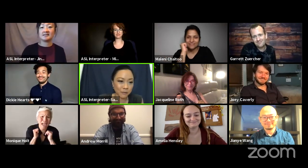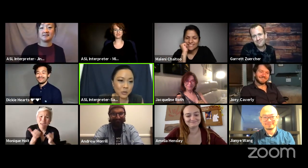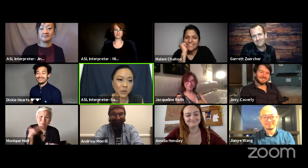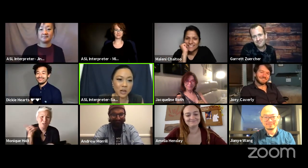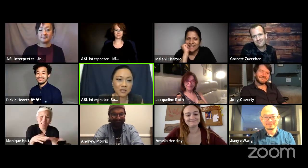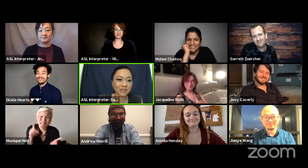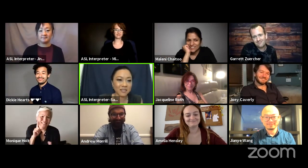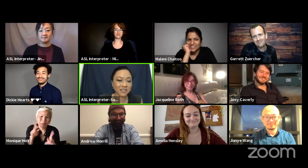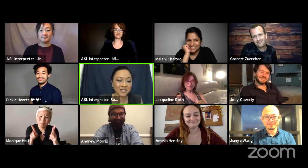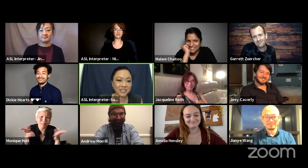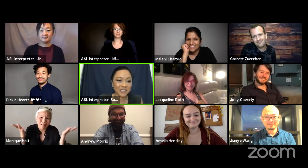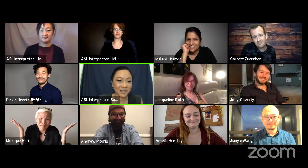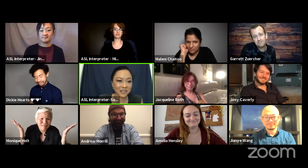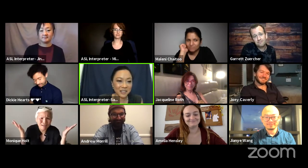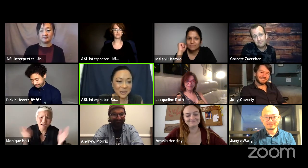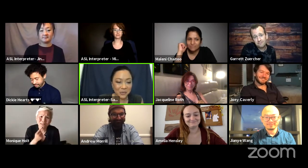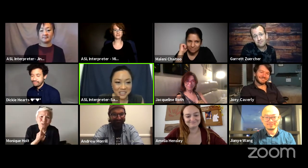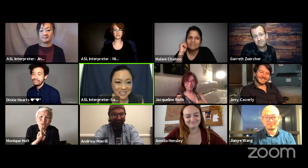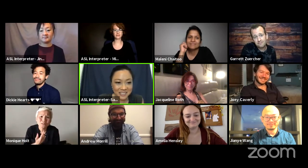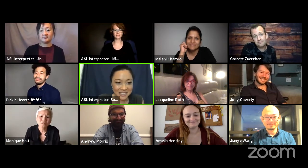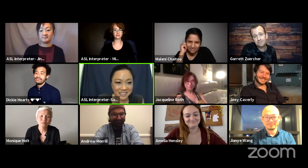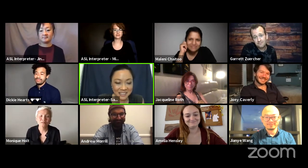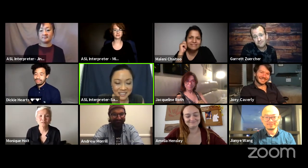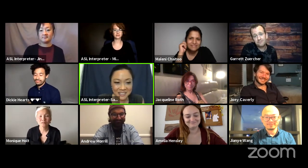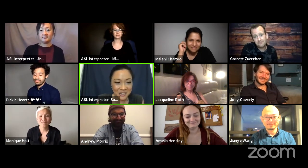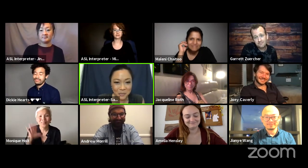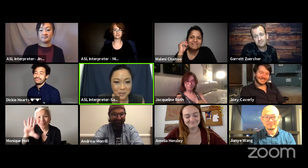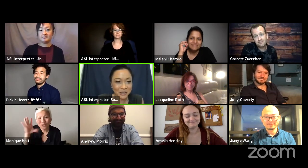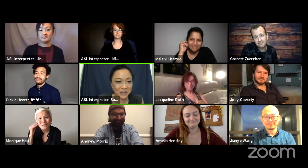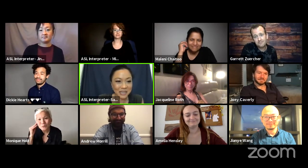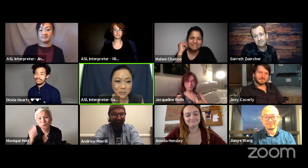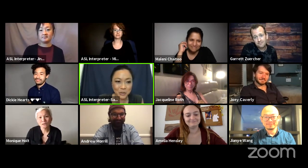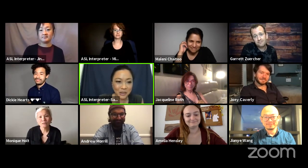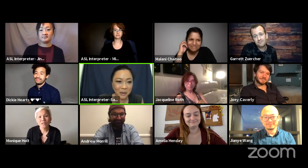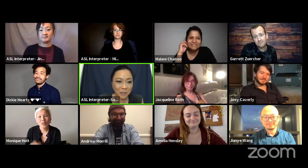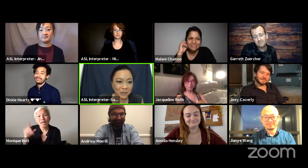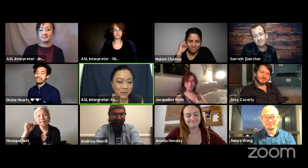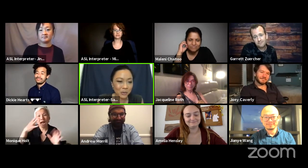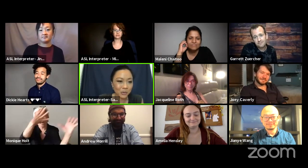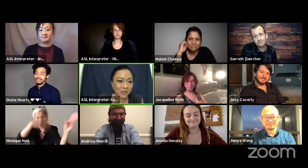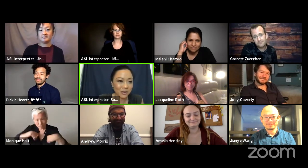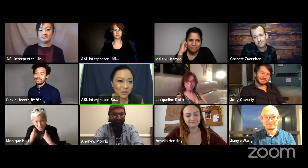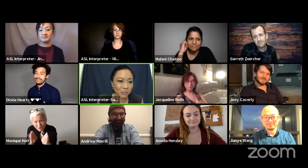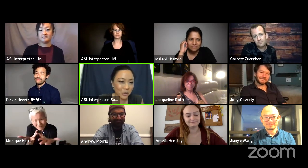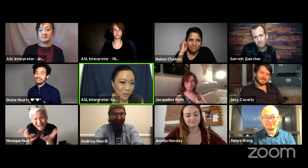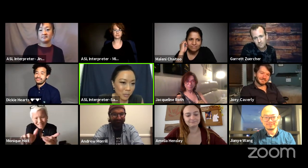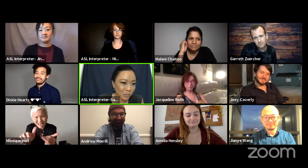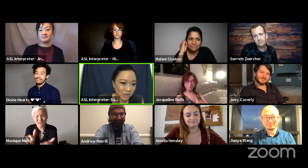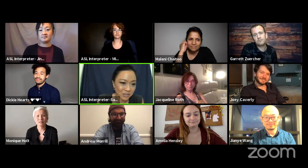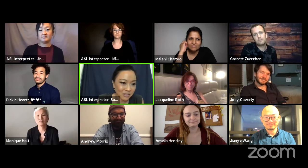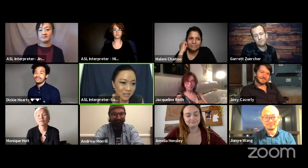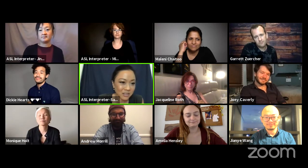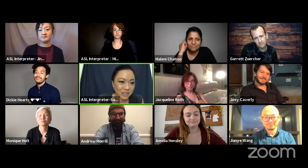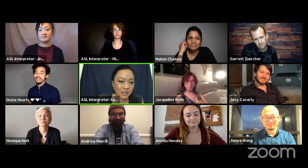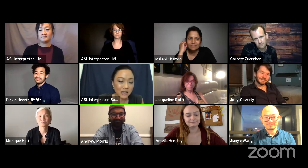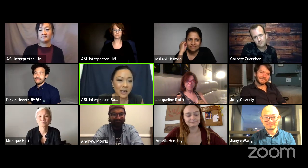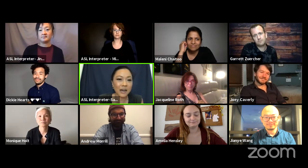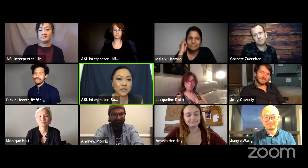as well. Otherwise, it's not going to be understandable to them and to the other people. They have to be